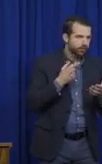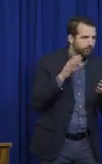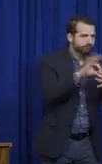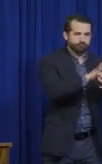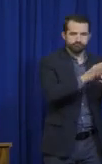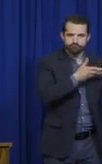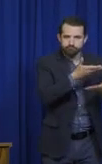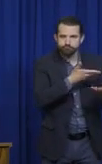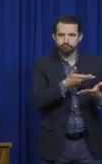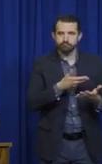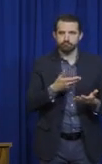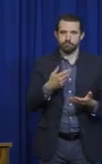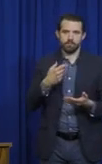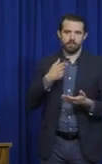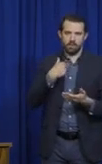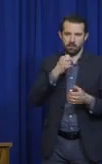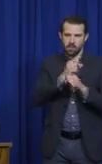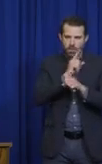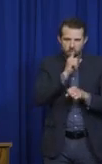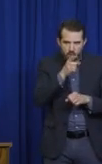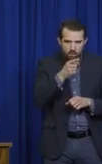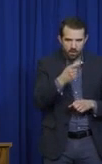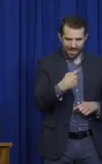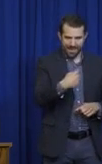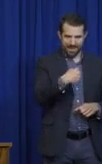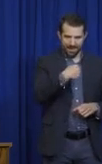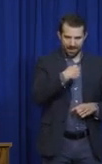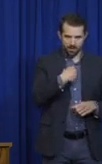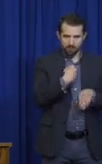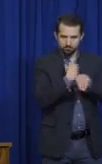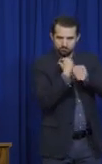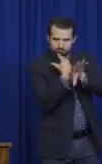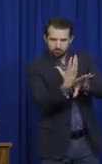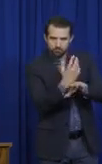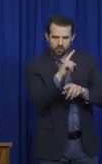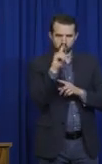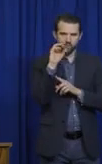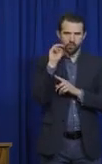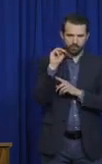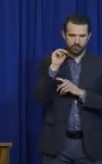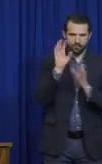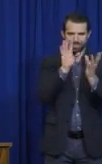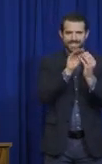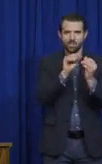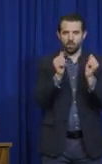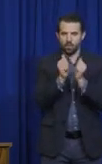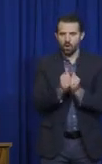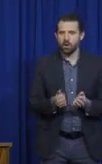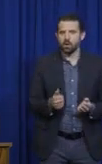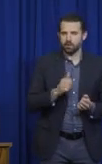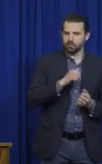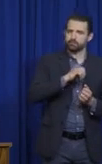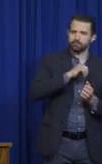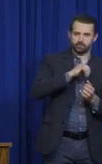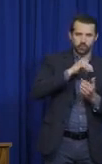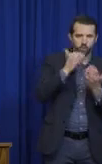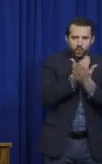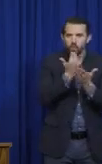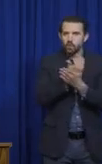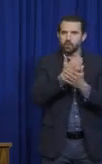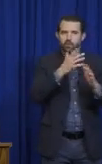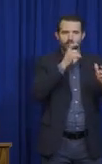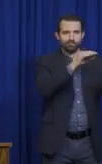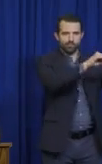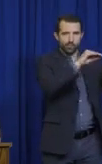have direct meetings via Zoom with representatives of the new Mainers communities to educate them